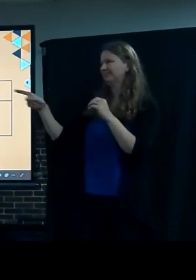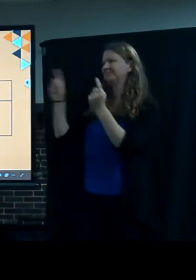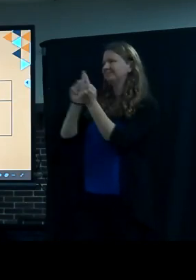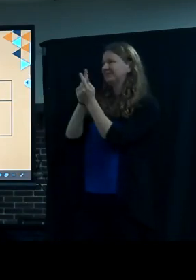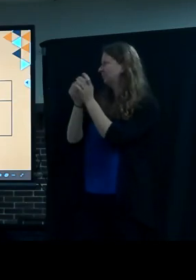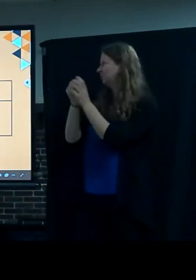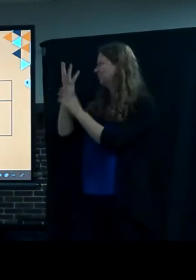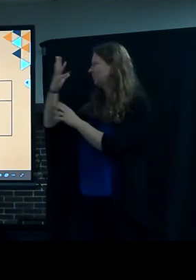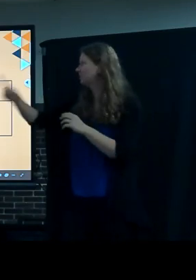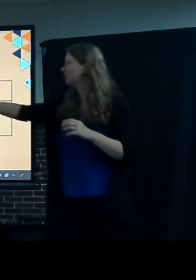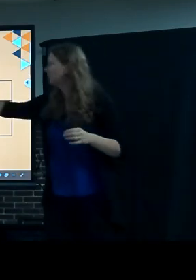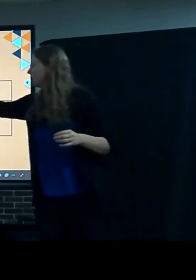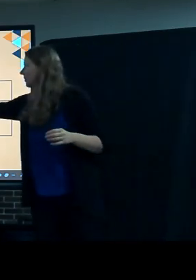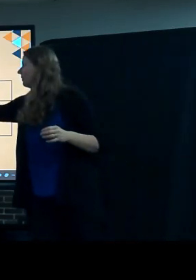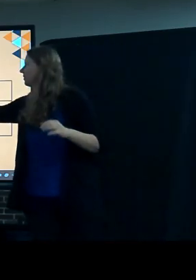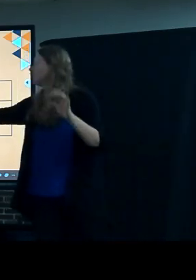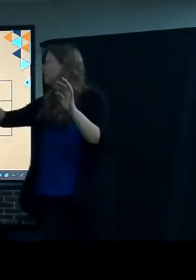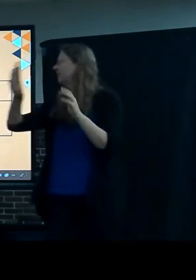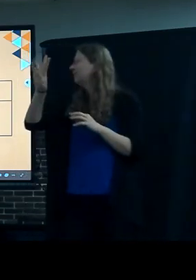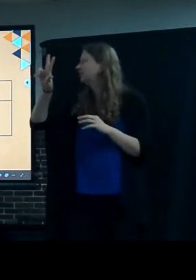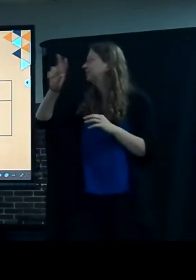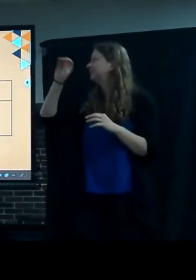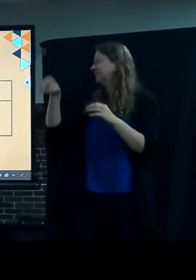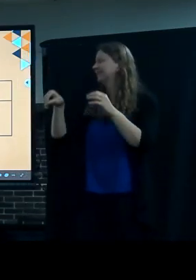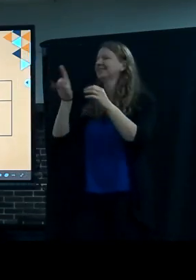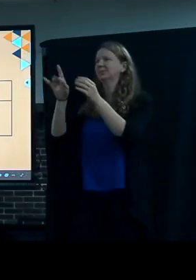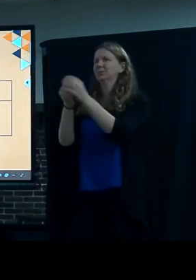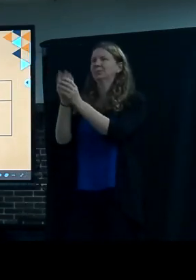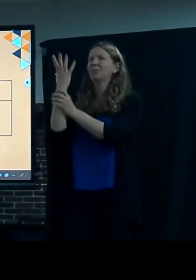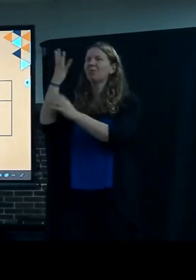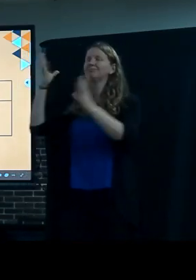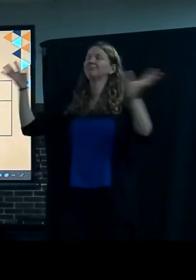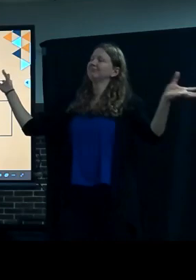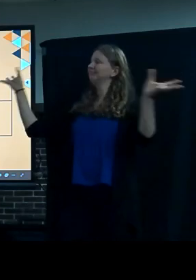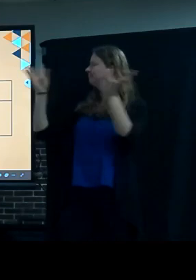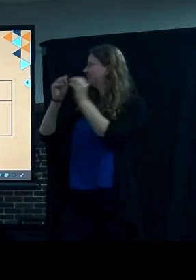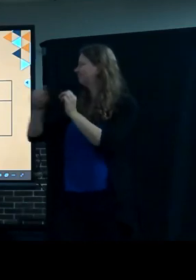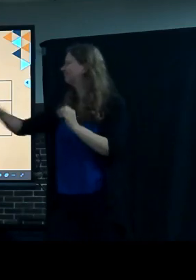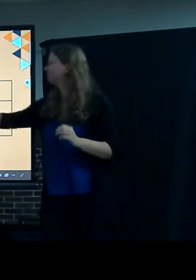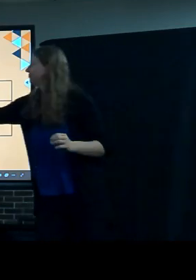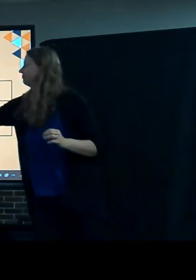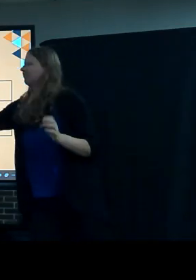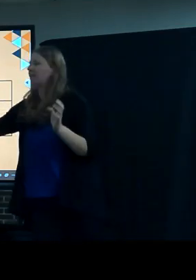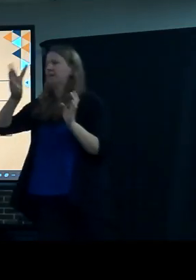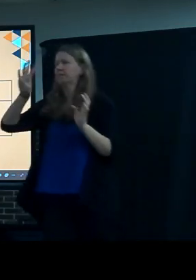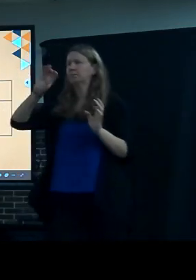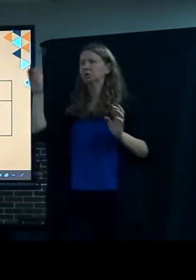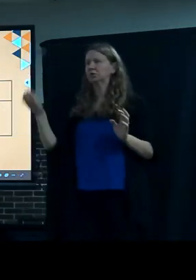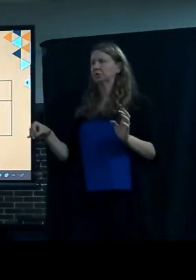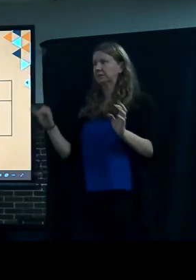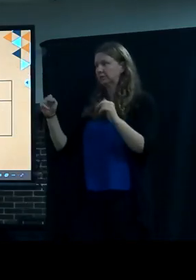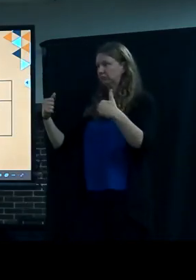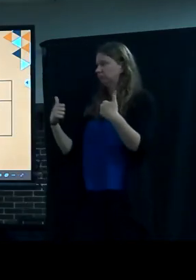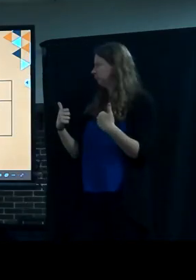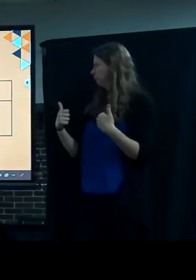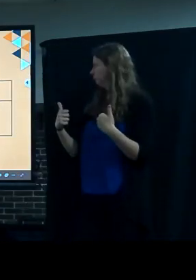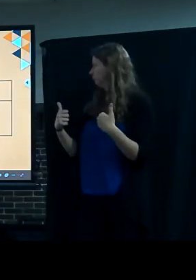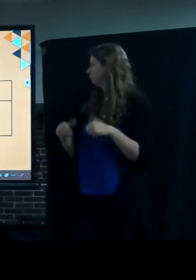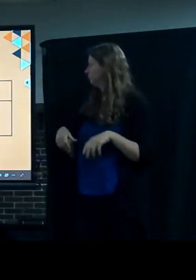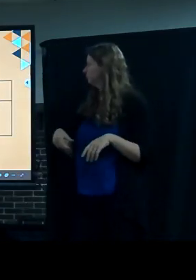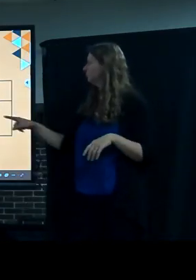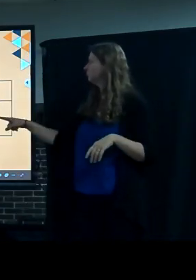had 41% that met their projected growth, and then 43% made growth. So total growth for